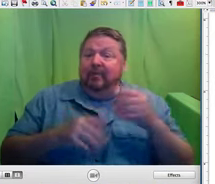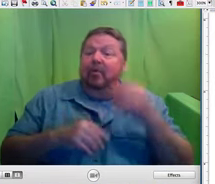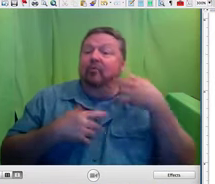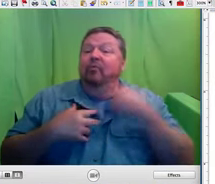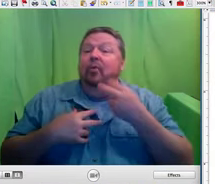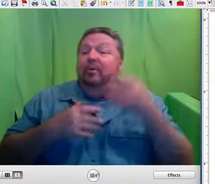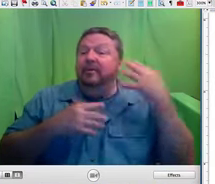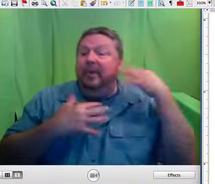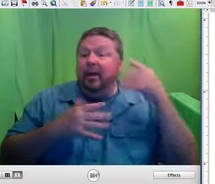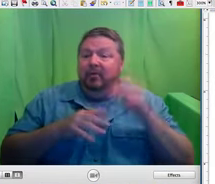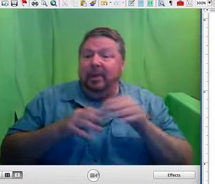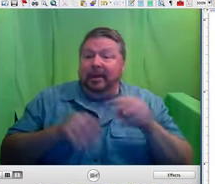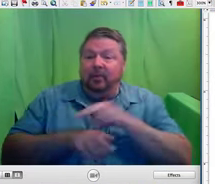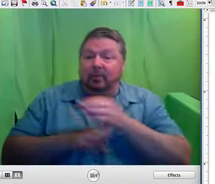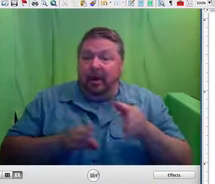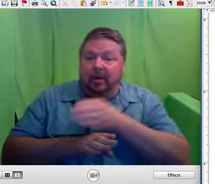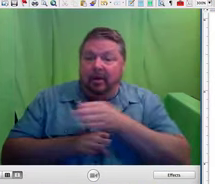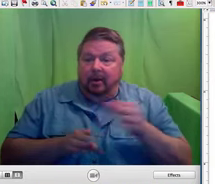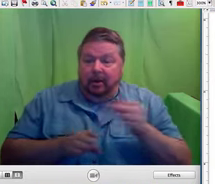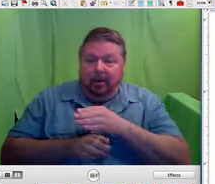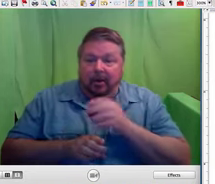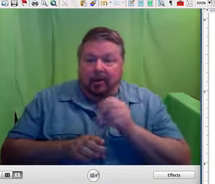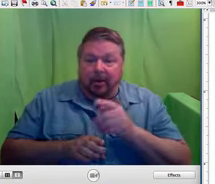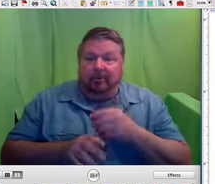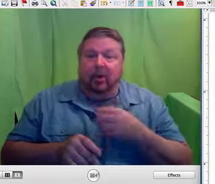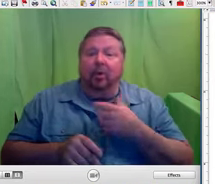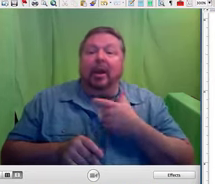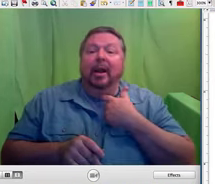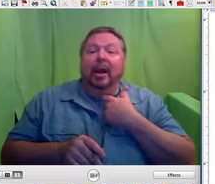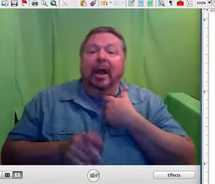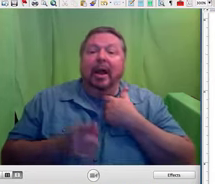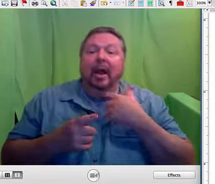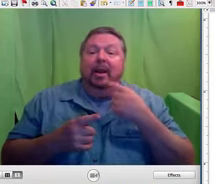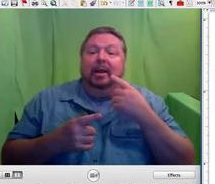have voiced sounds on either side. Okay, so